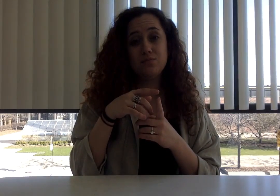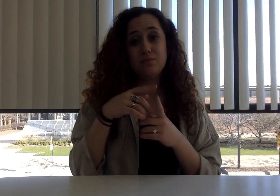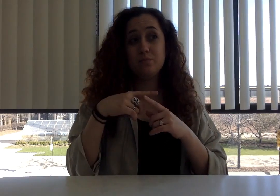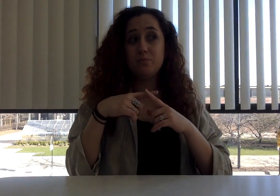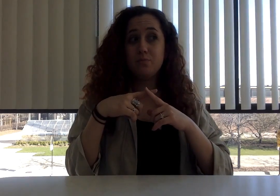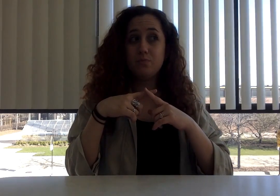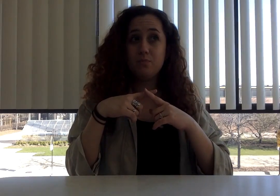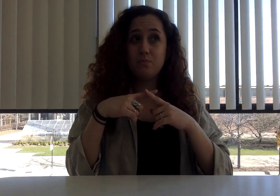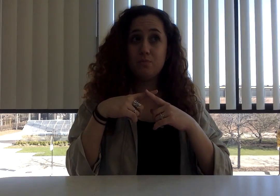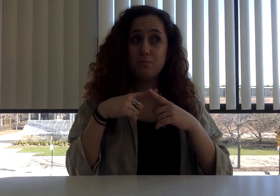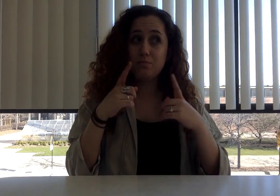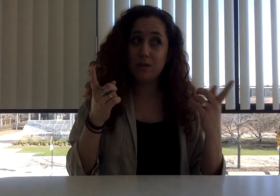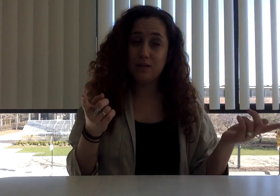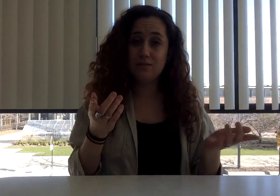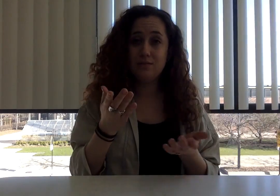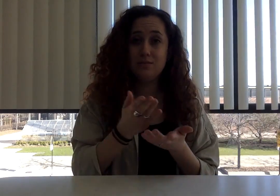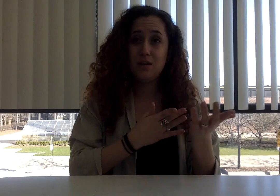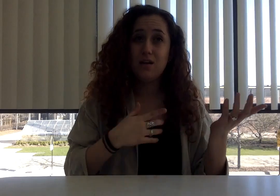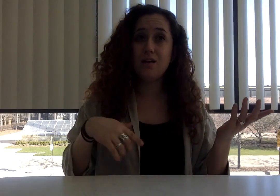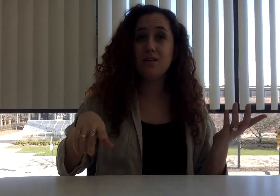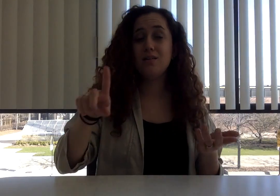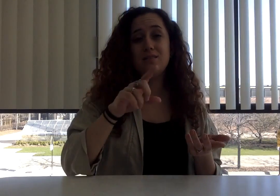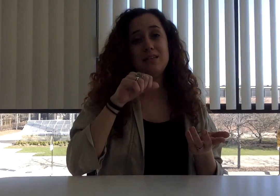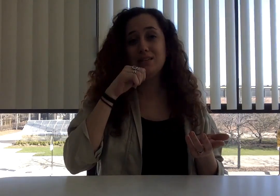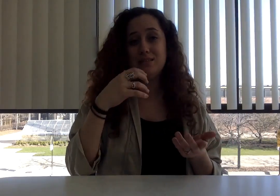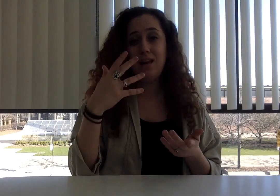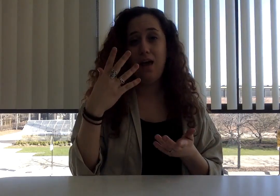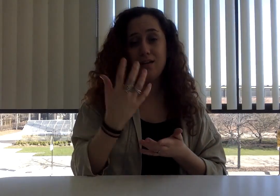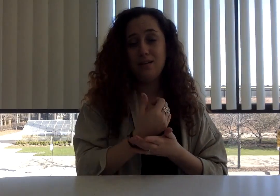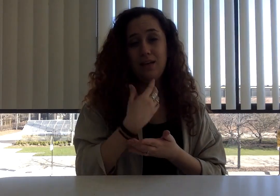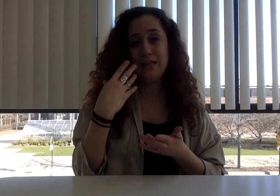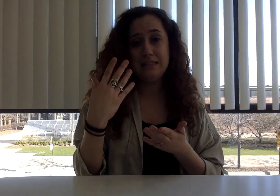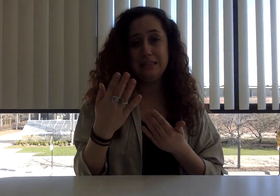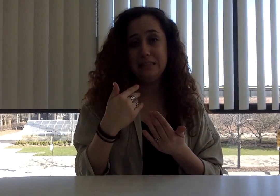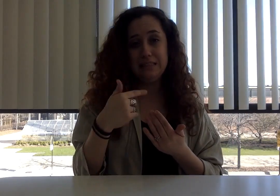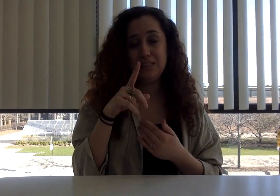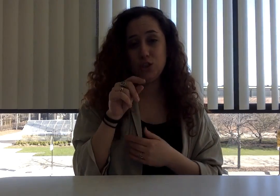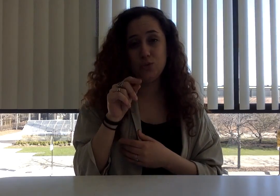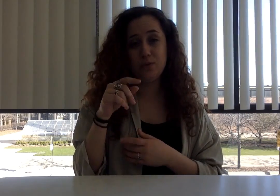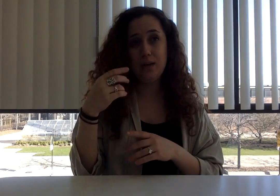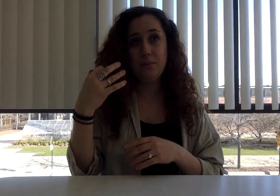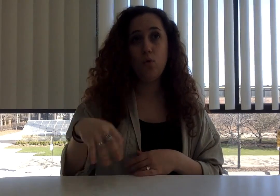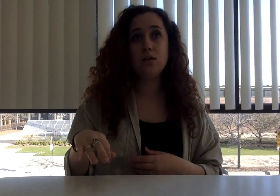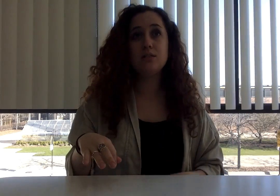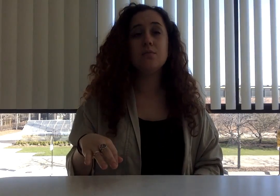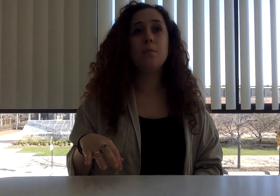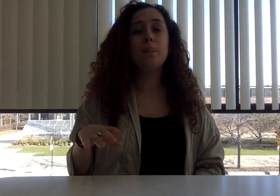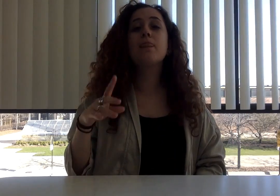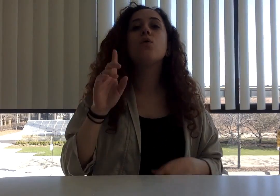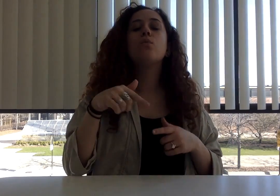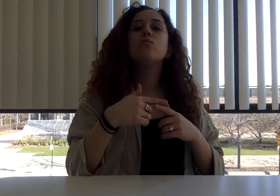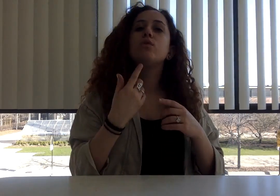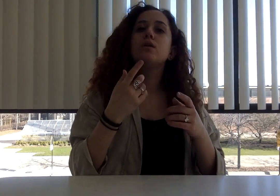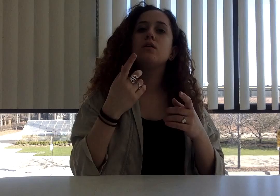people, not the case. When we rewrite that first equation, x squared equals 4 minus y,